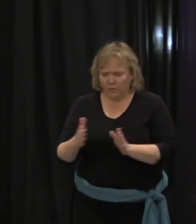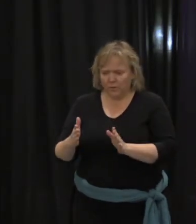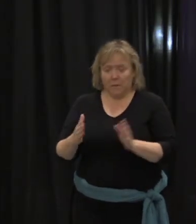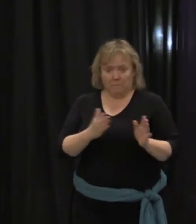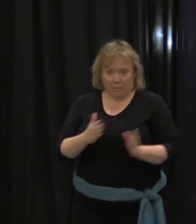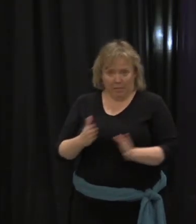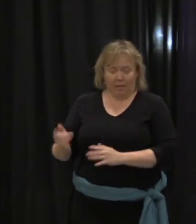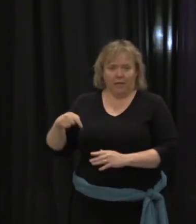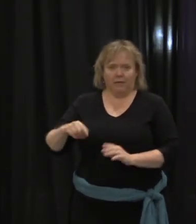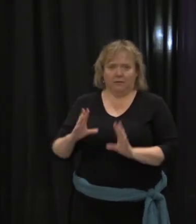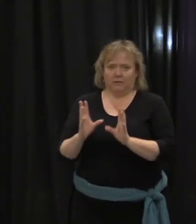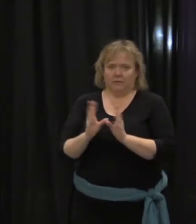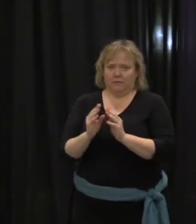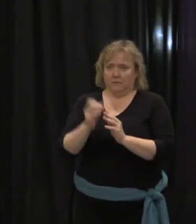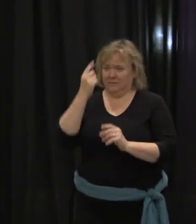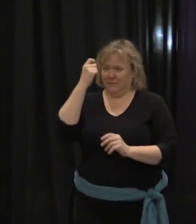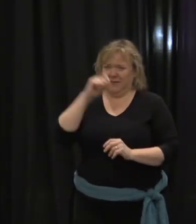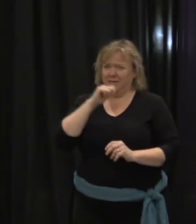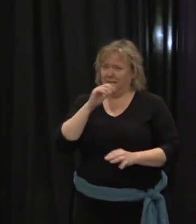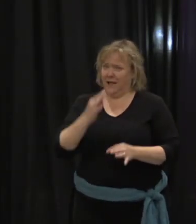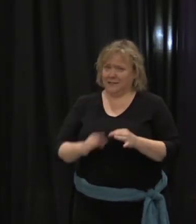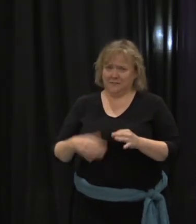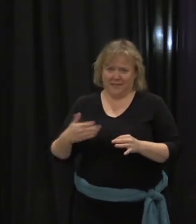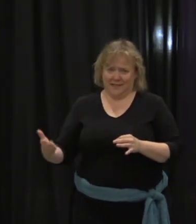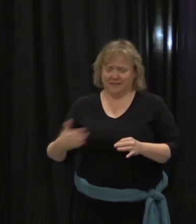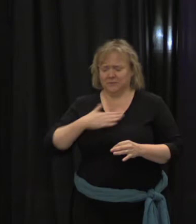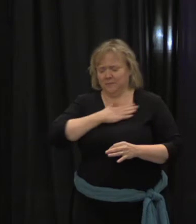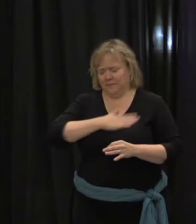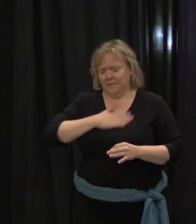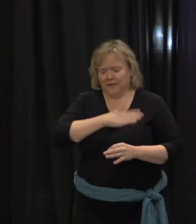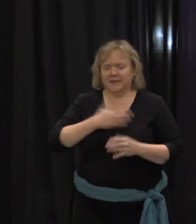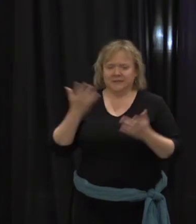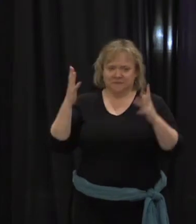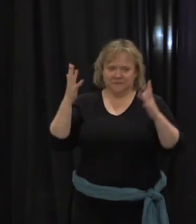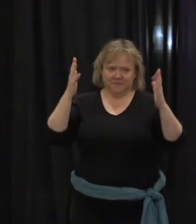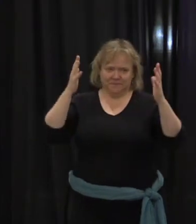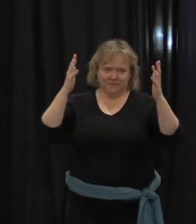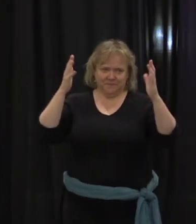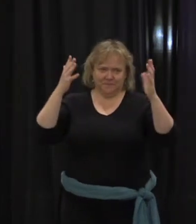not easy work, so let's just give them a round of applause, please.